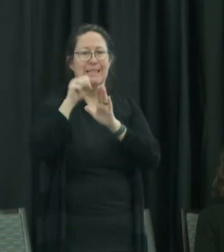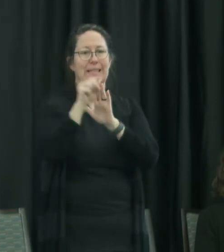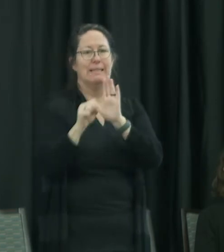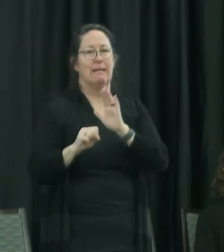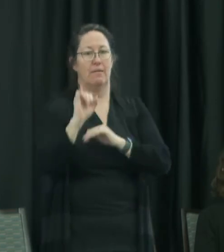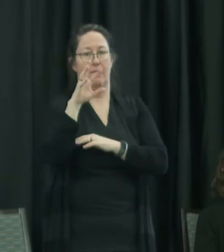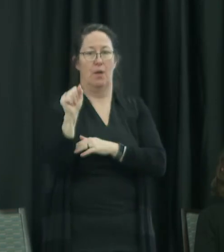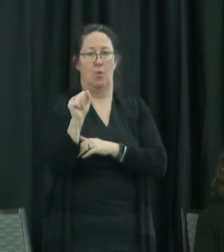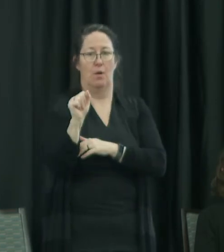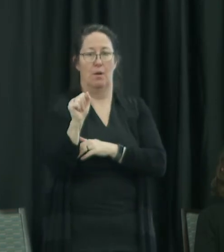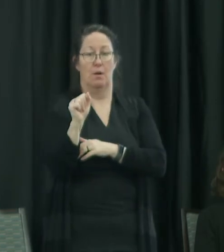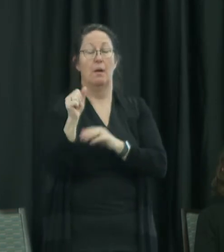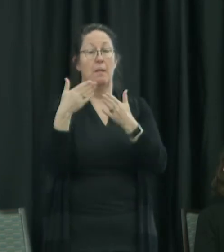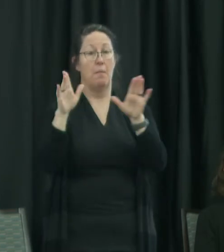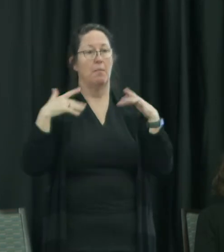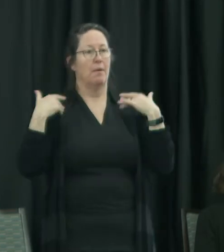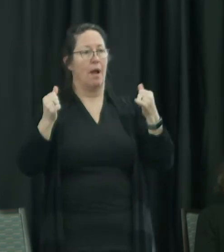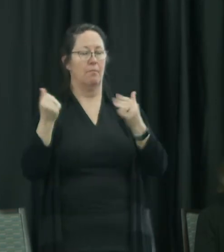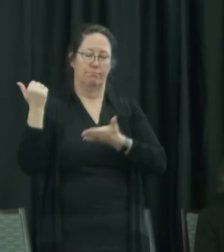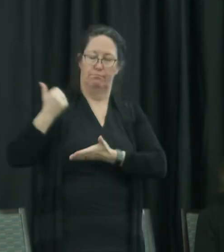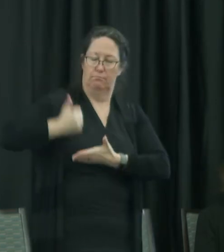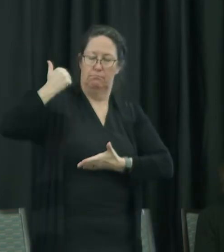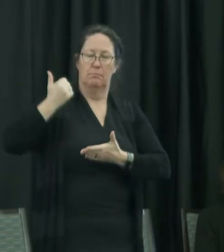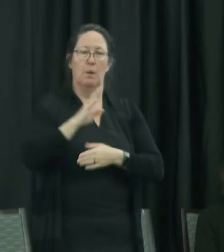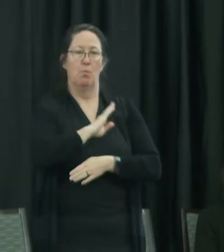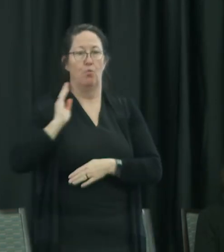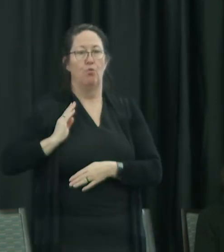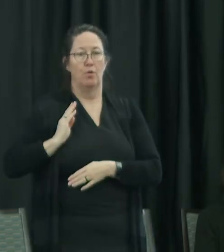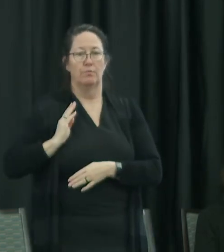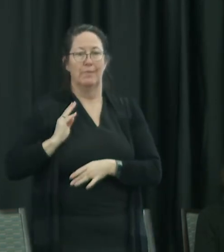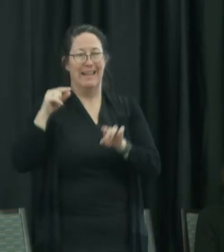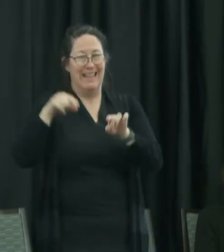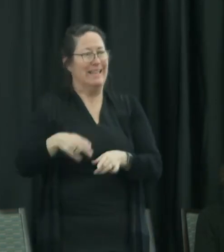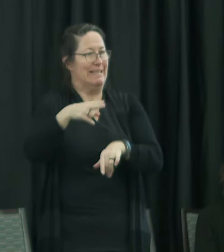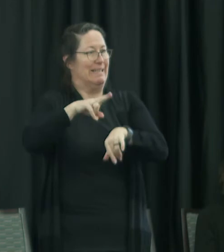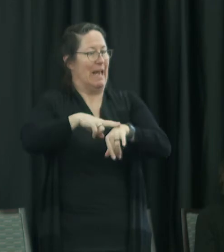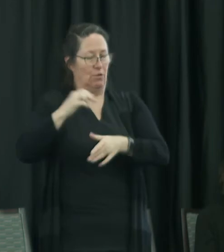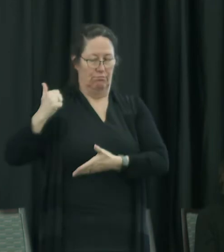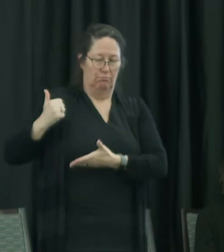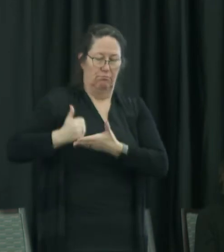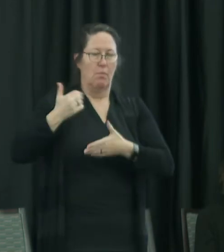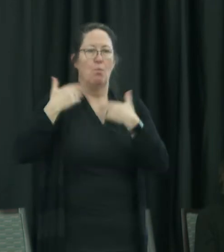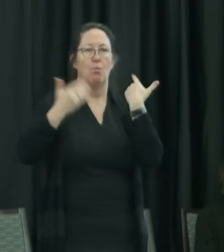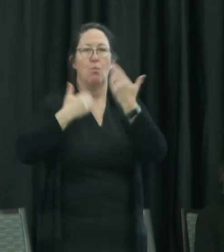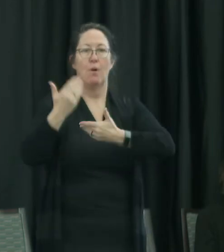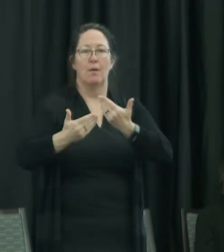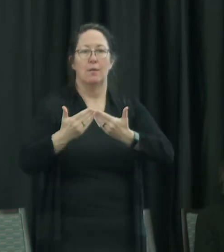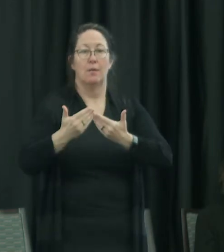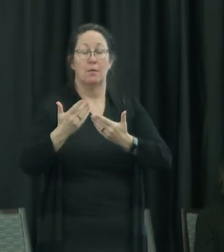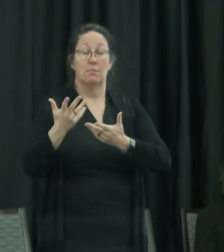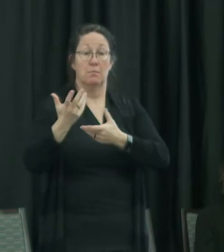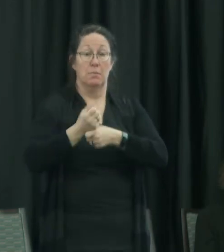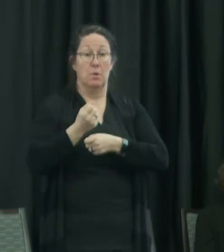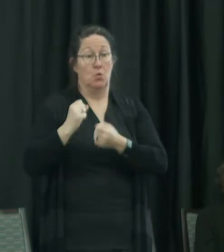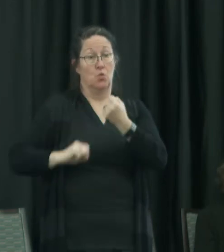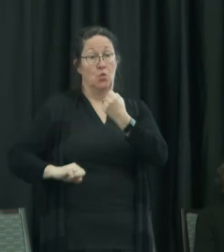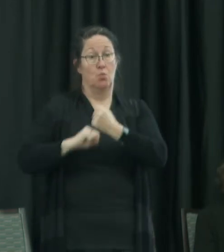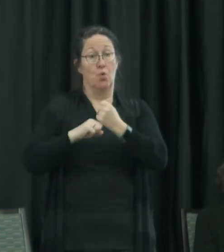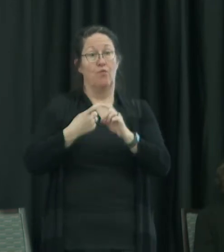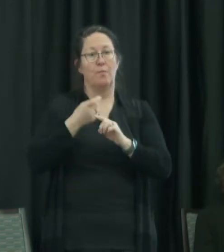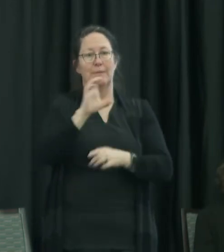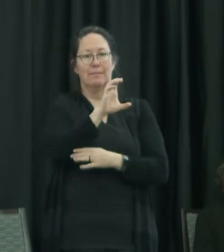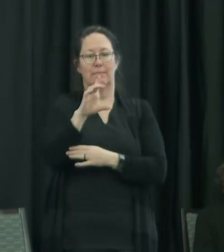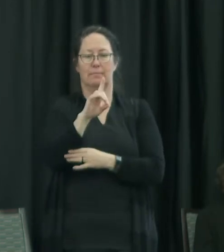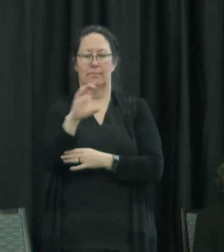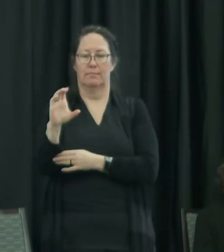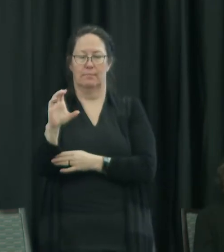Iowa by the Public Health Accreditation Board. This national accreditation program, which receives support from the Centers for